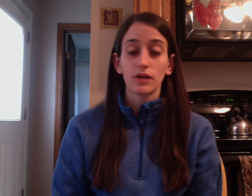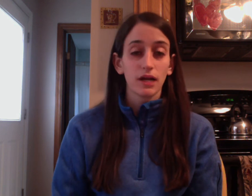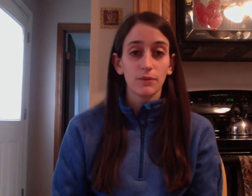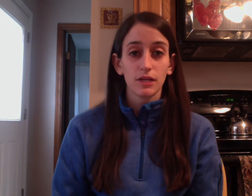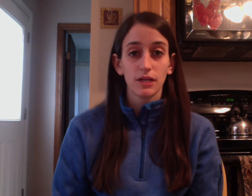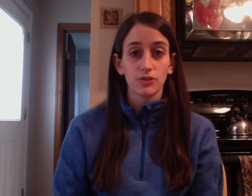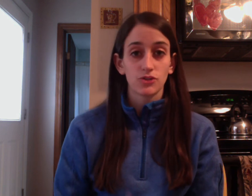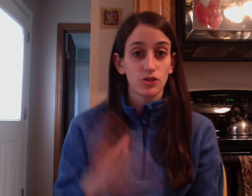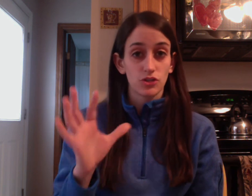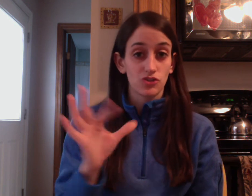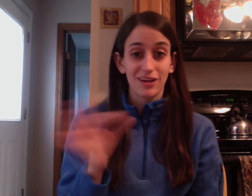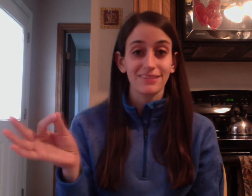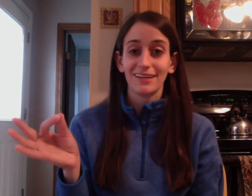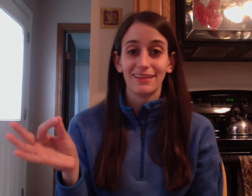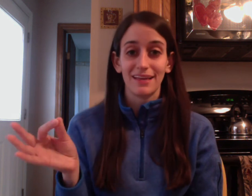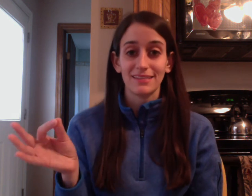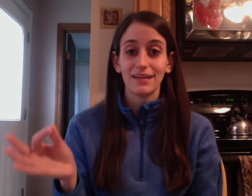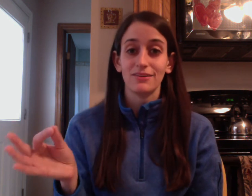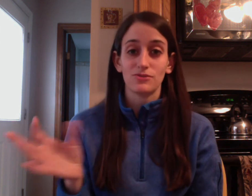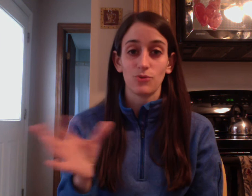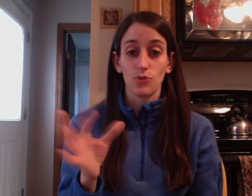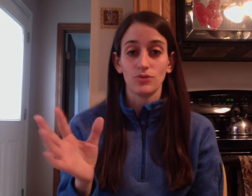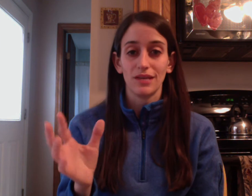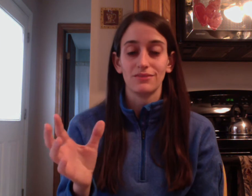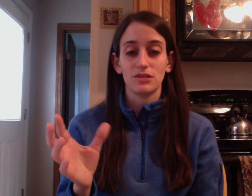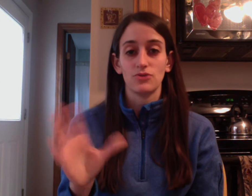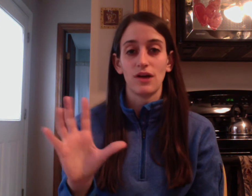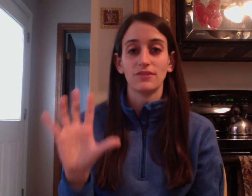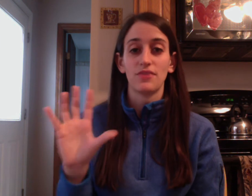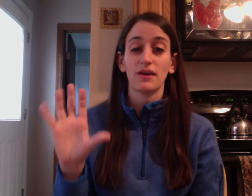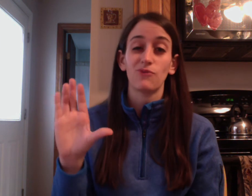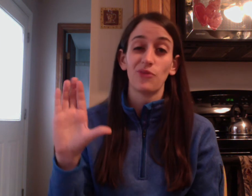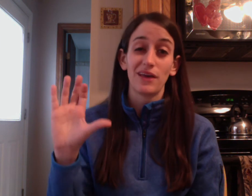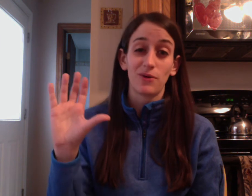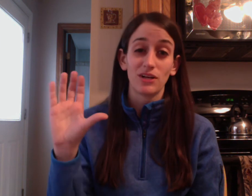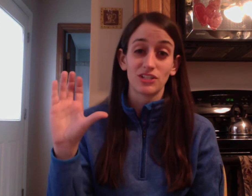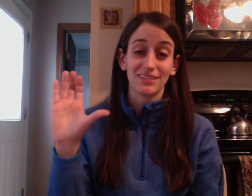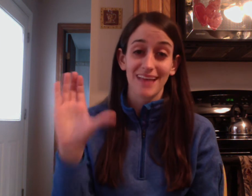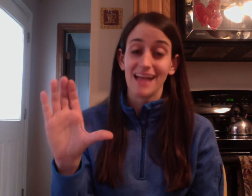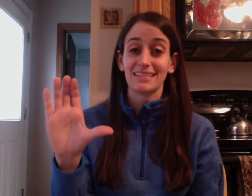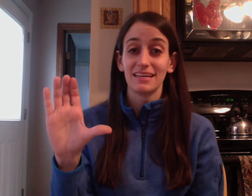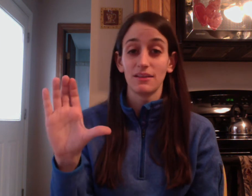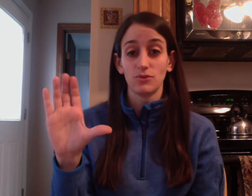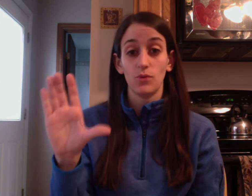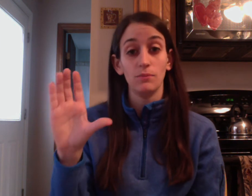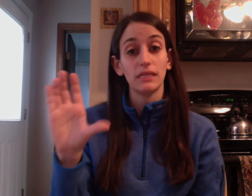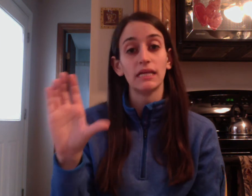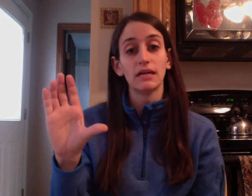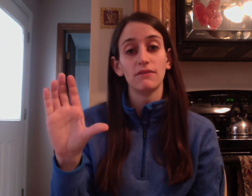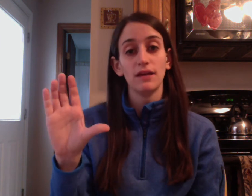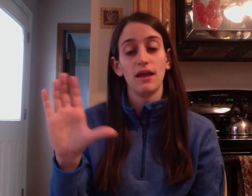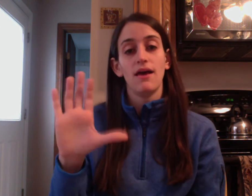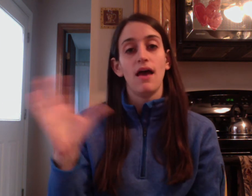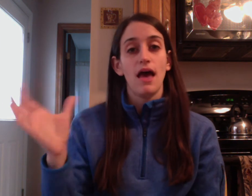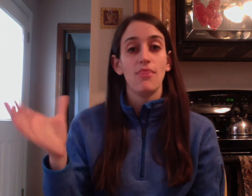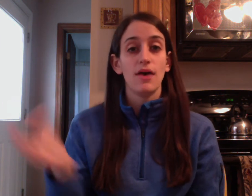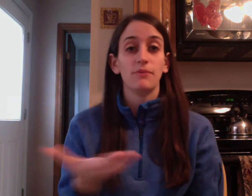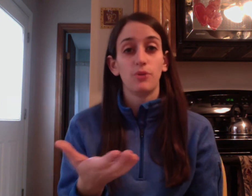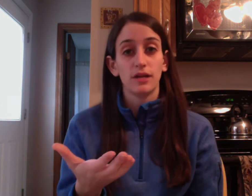going to be just translating that sentence or those sentences. You have to think of what that question is asking, so the meaning of it, and then put it